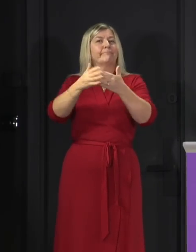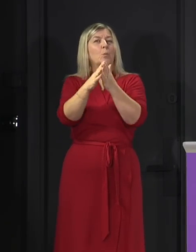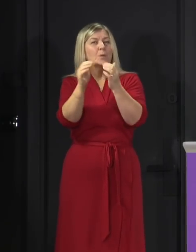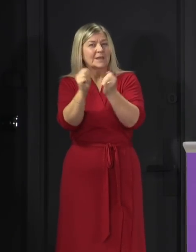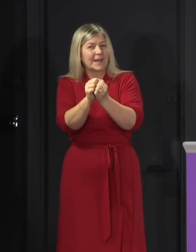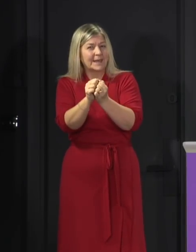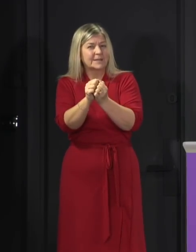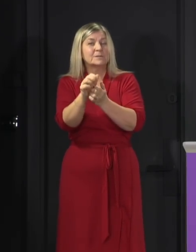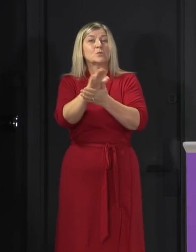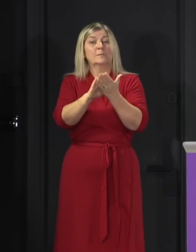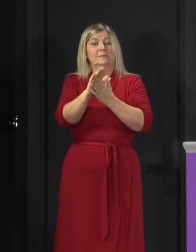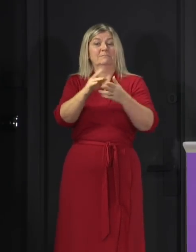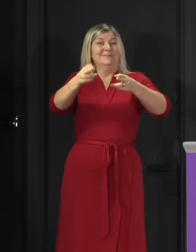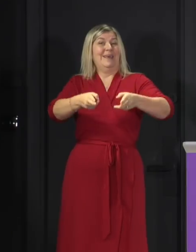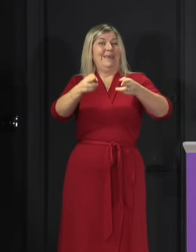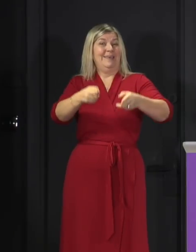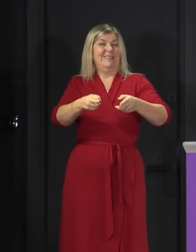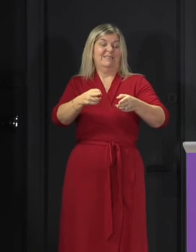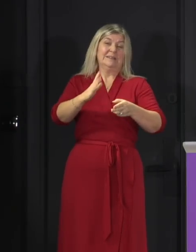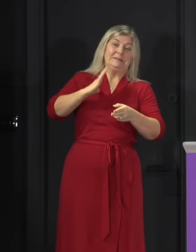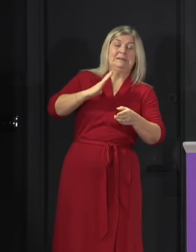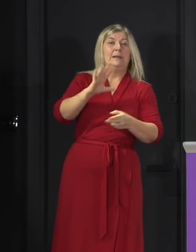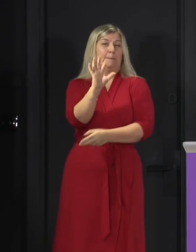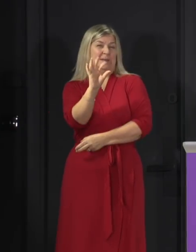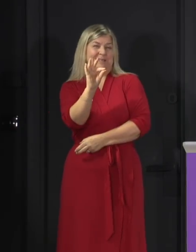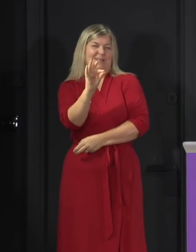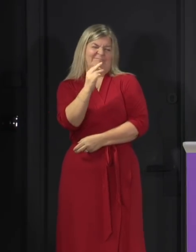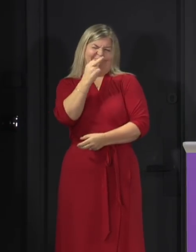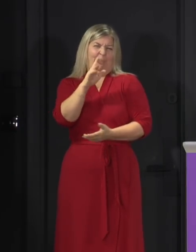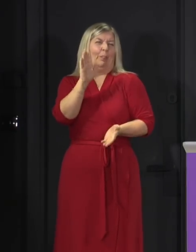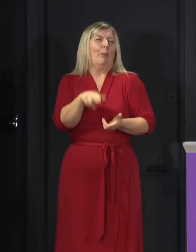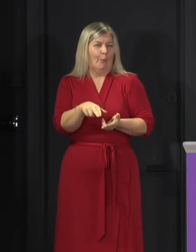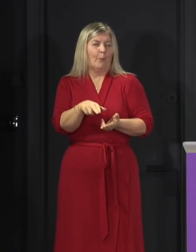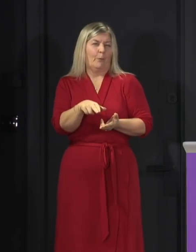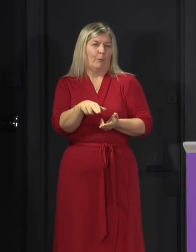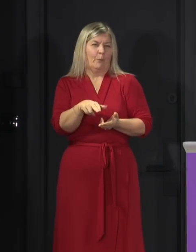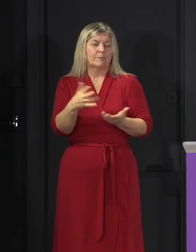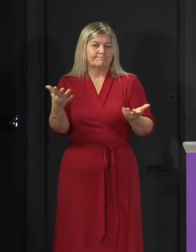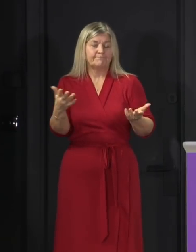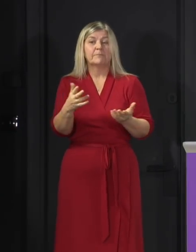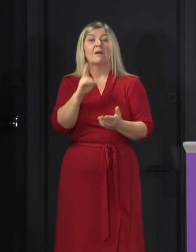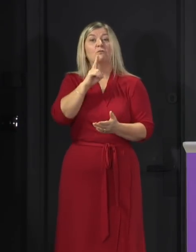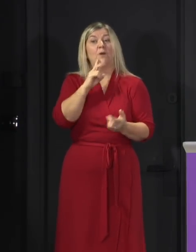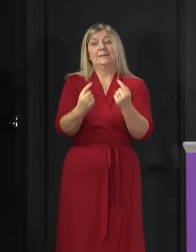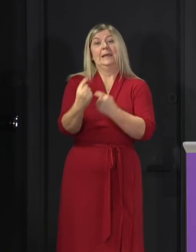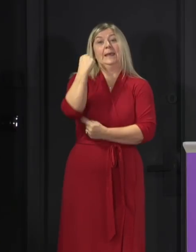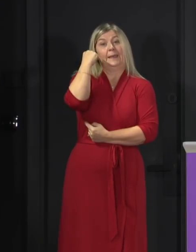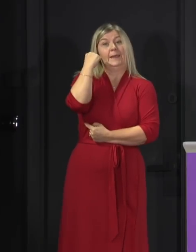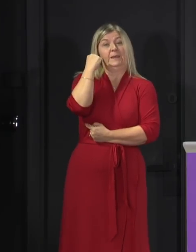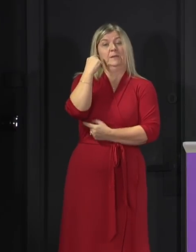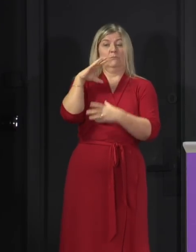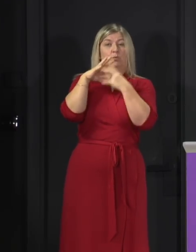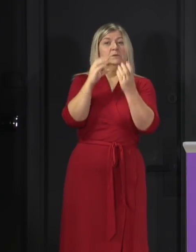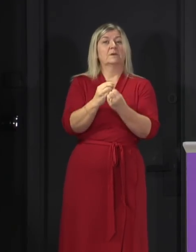Sundays and Mondays are often artificially low as a result of that. Since last Friday's update,